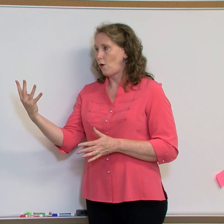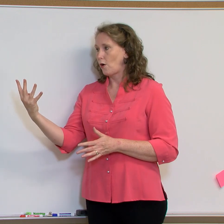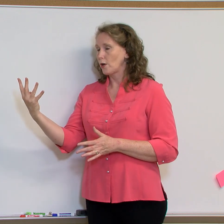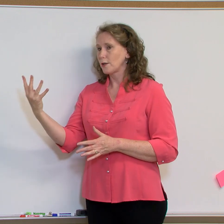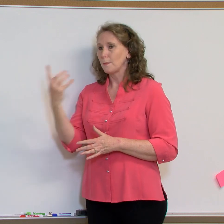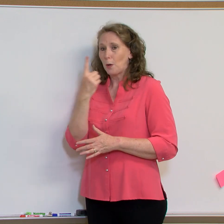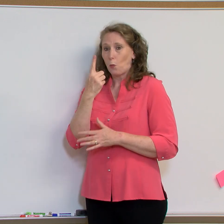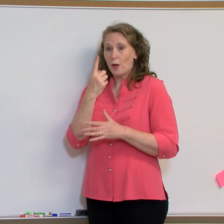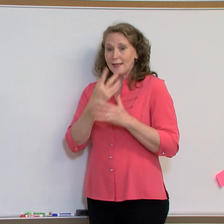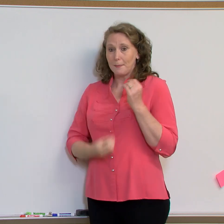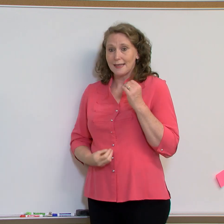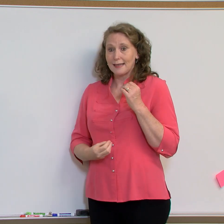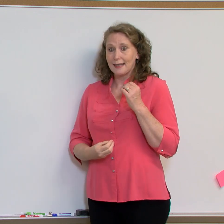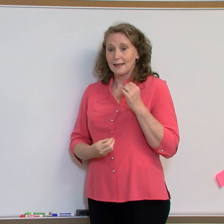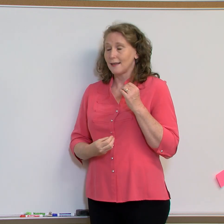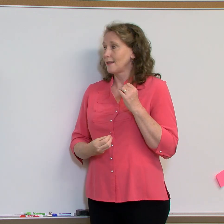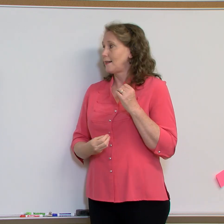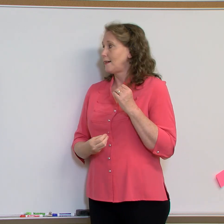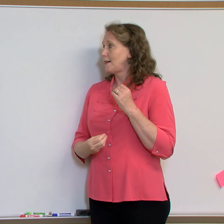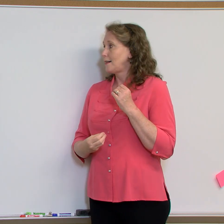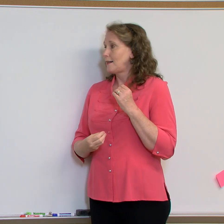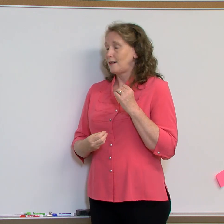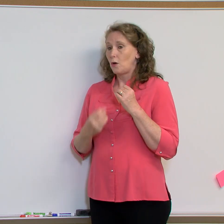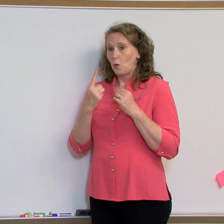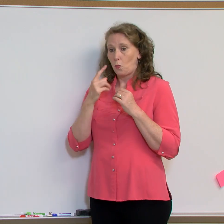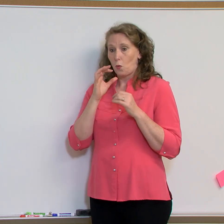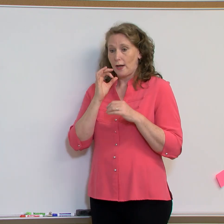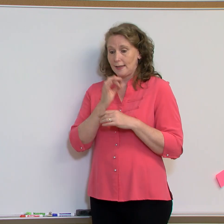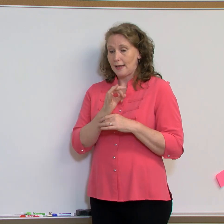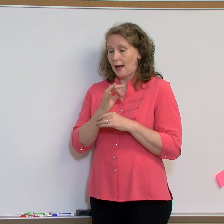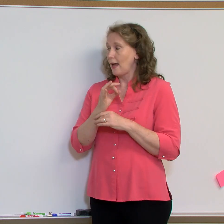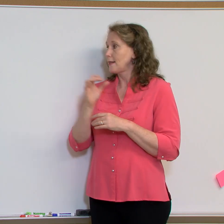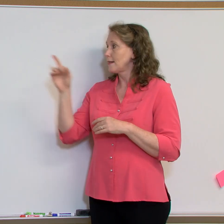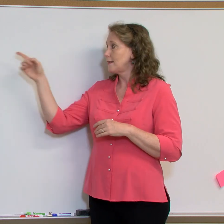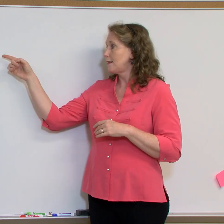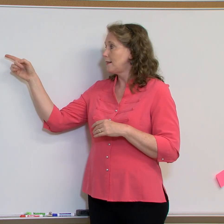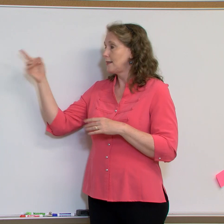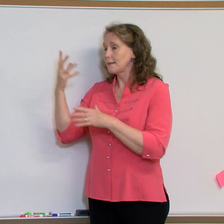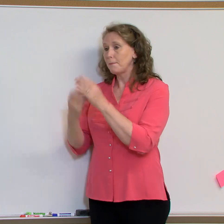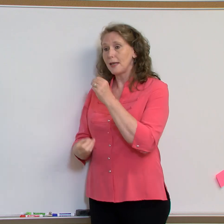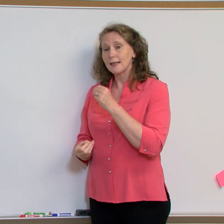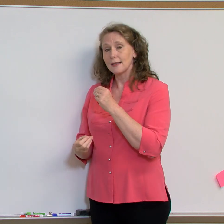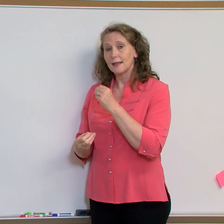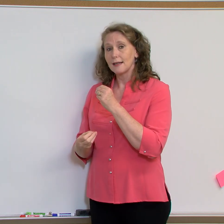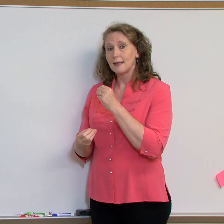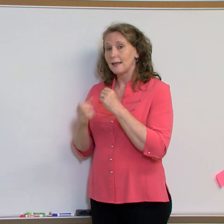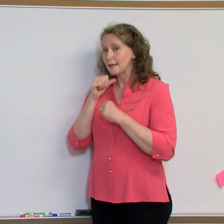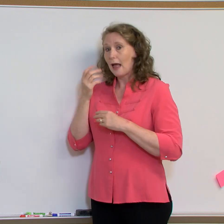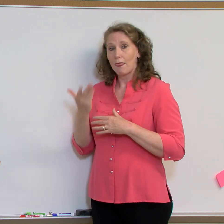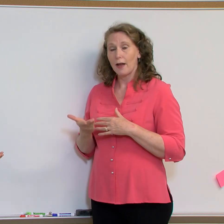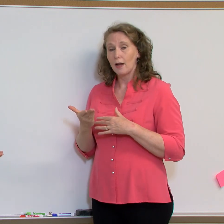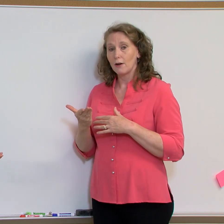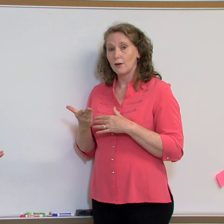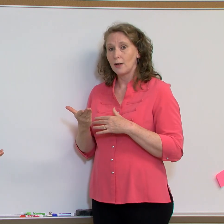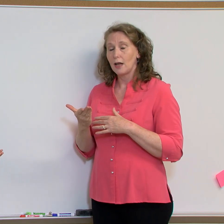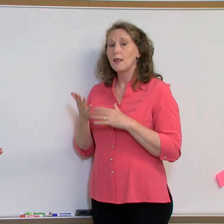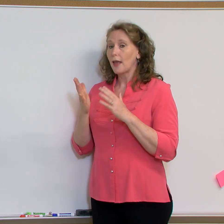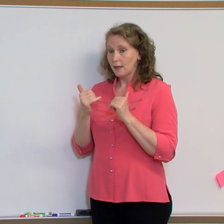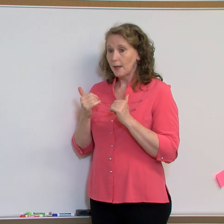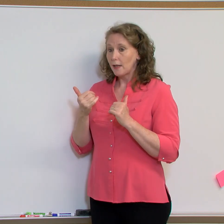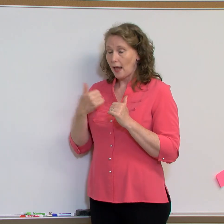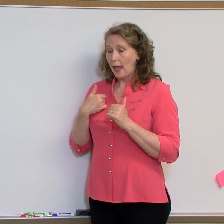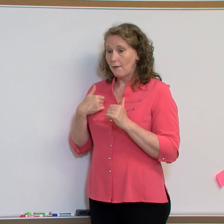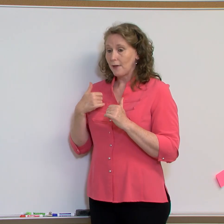but one is missing. 1 dot in this arrangement is not there. They expected